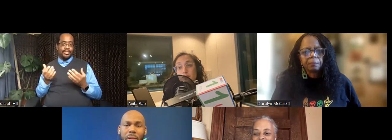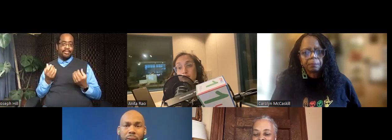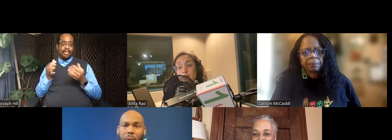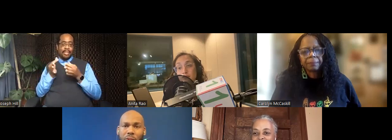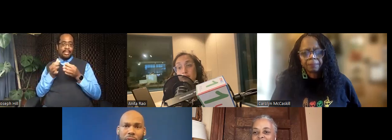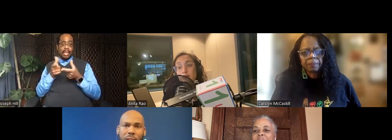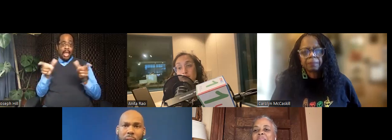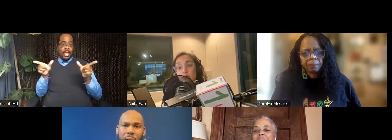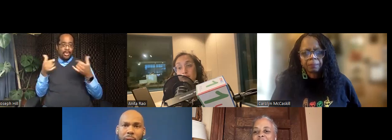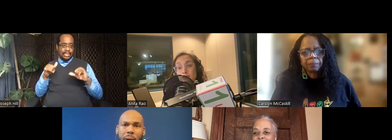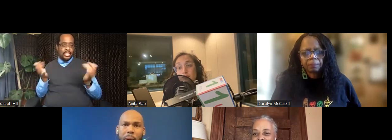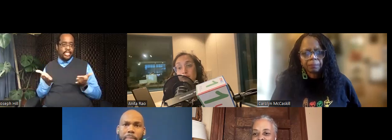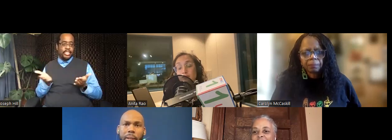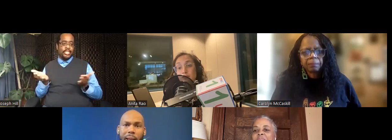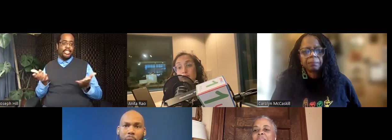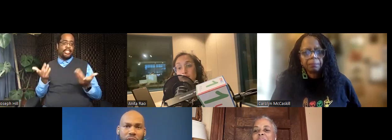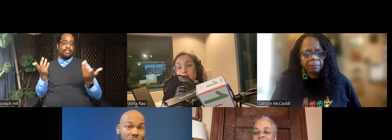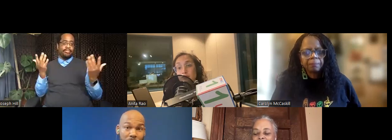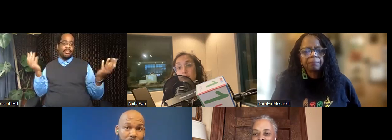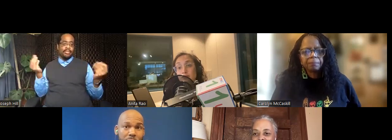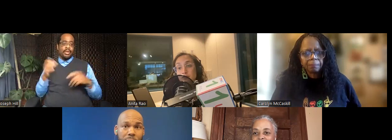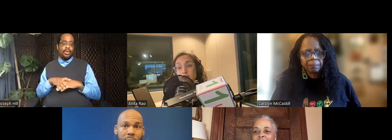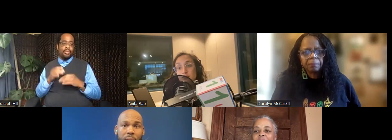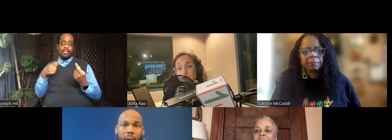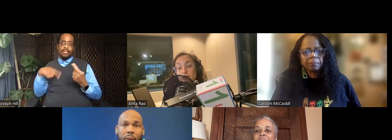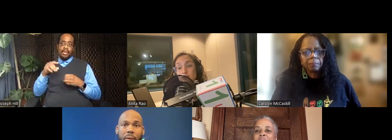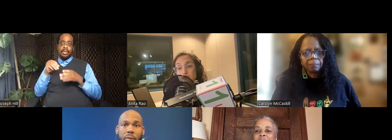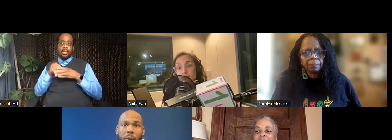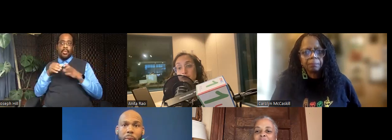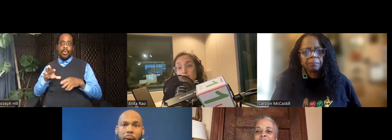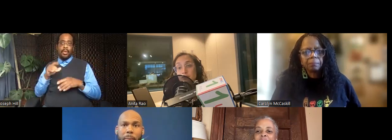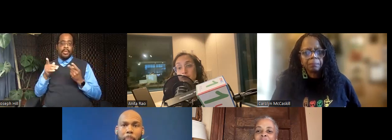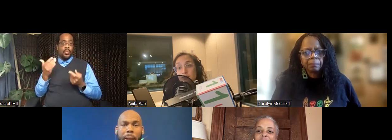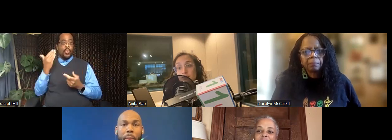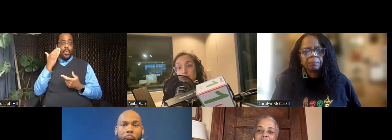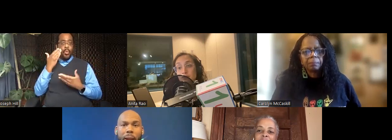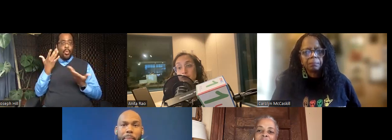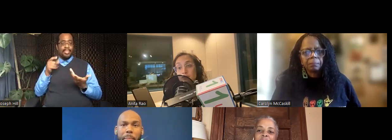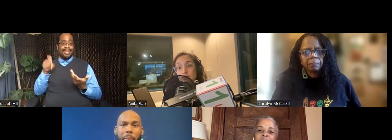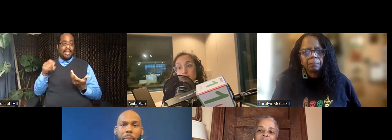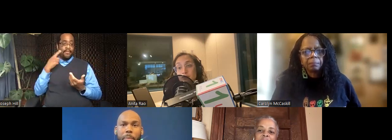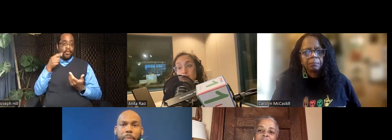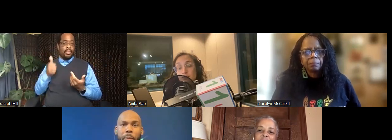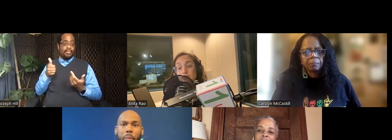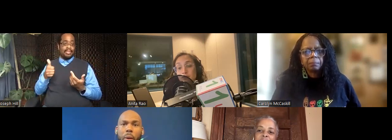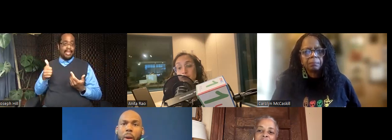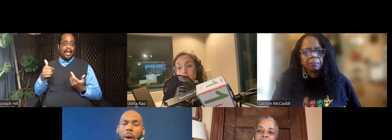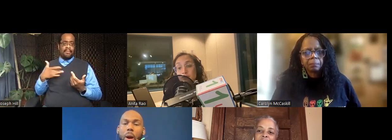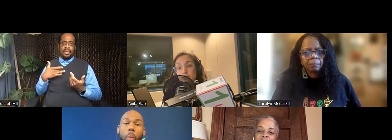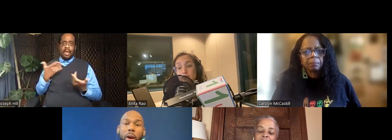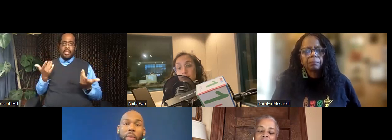status quo. Culture is still here, language is still here. So, in a way,